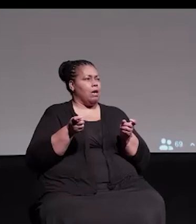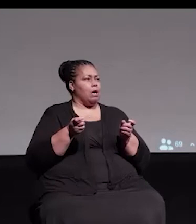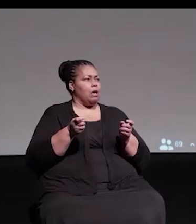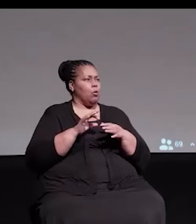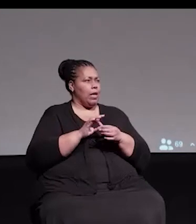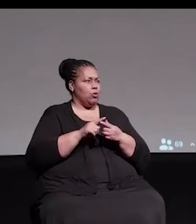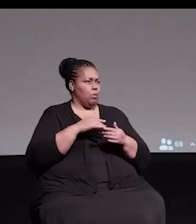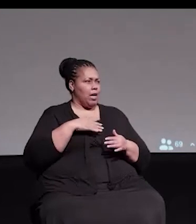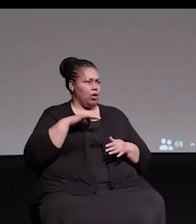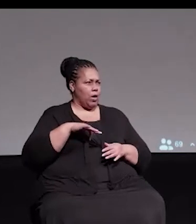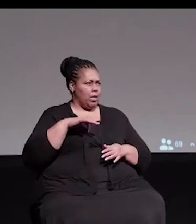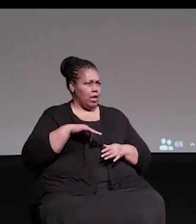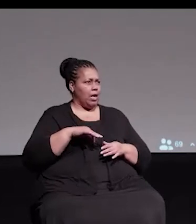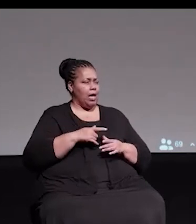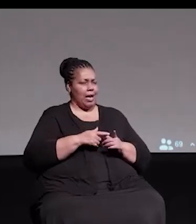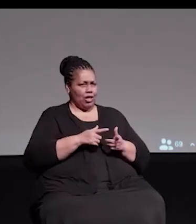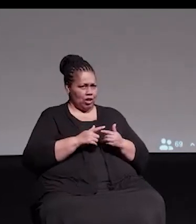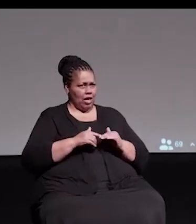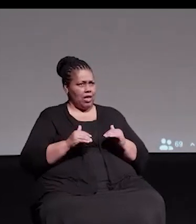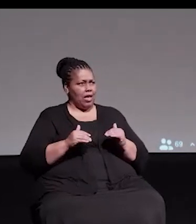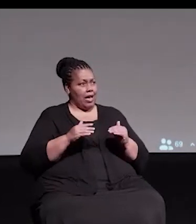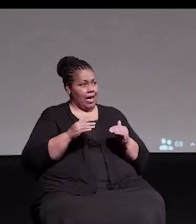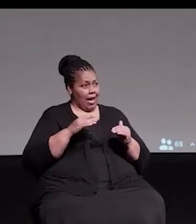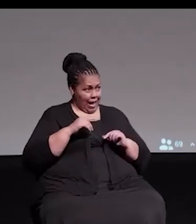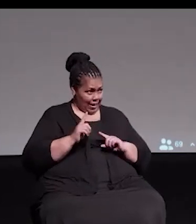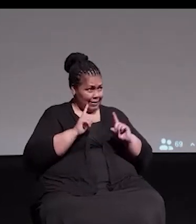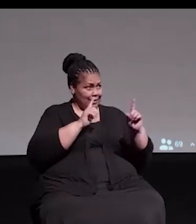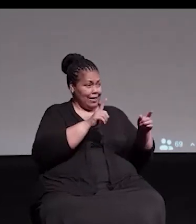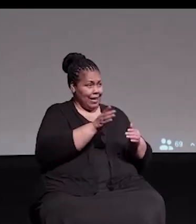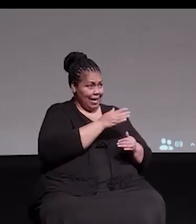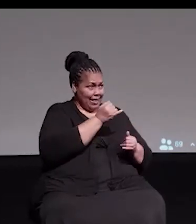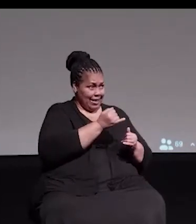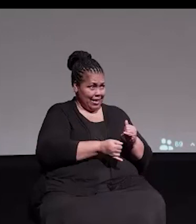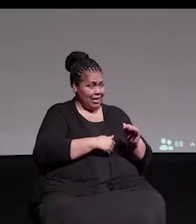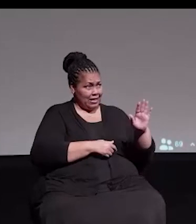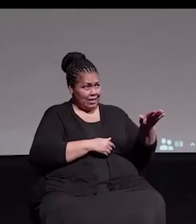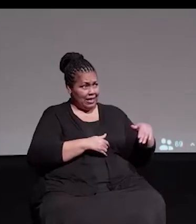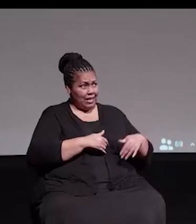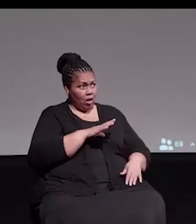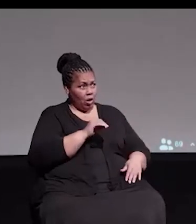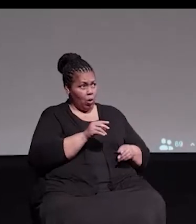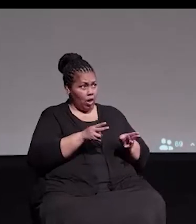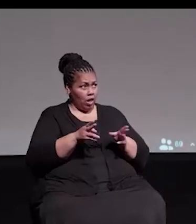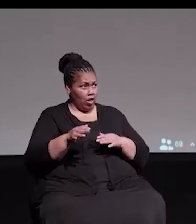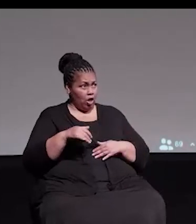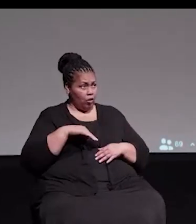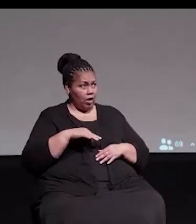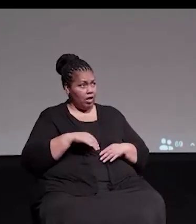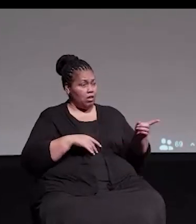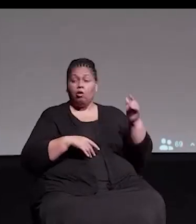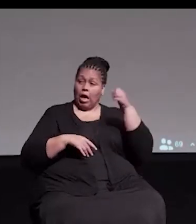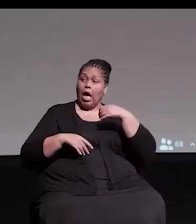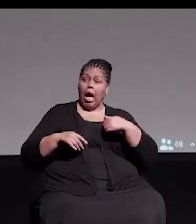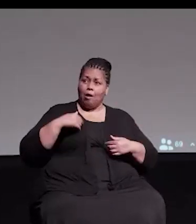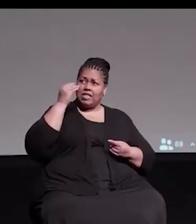and I sort of like timidly went at the end of the project. I was like, can I get a co-editor credit? And they were like, yeah, like that's what I was thinking. And,